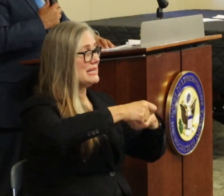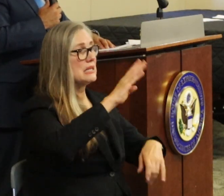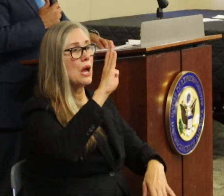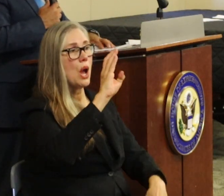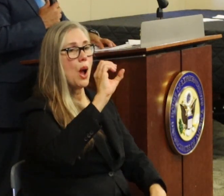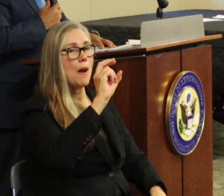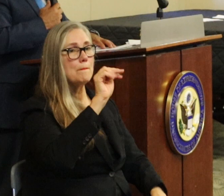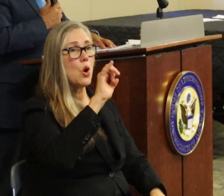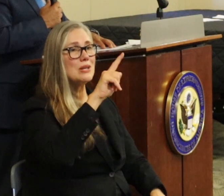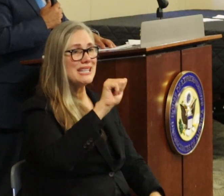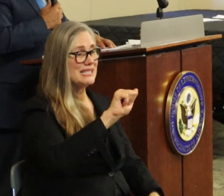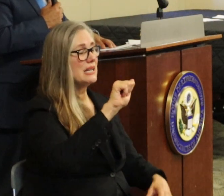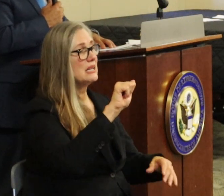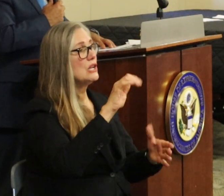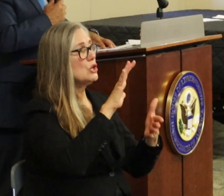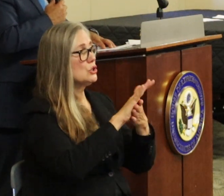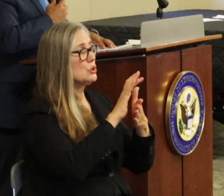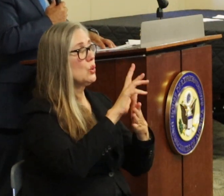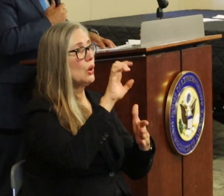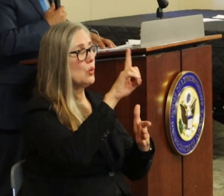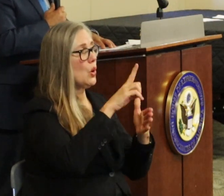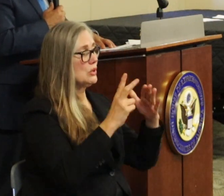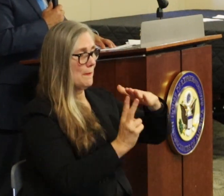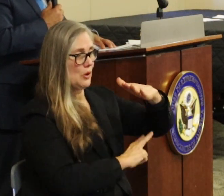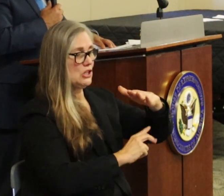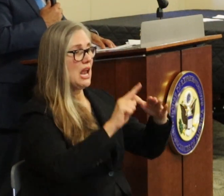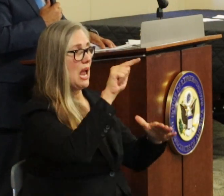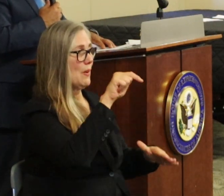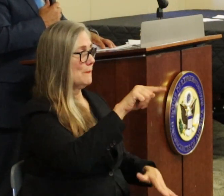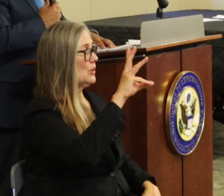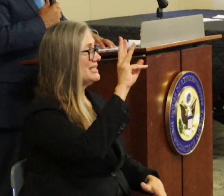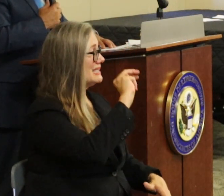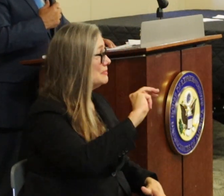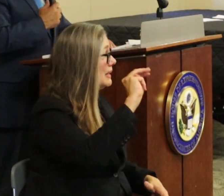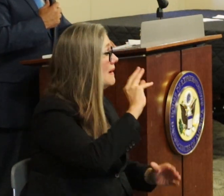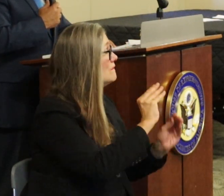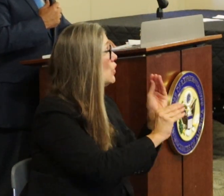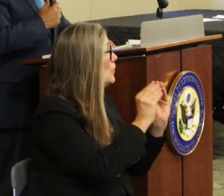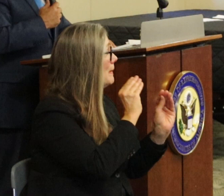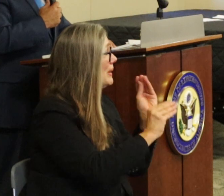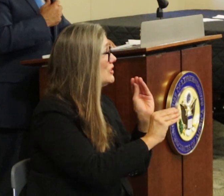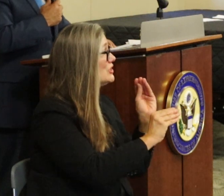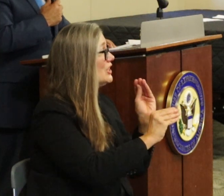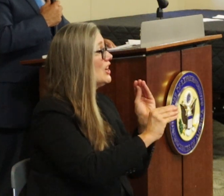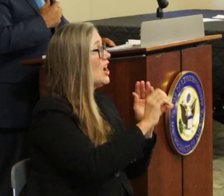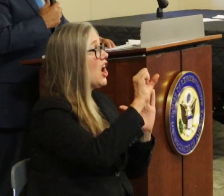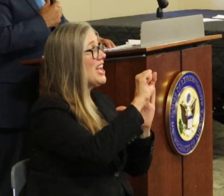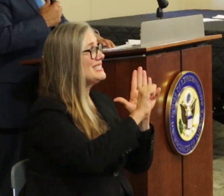Bonita School Road Bridge, and $1.6 million for repairs on State